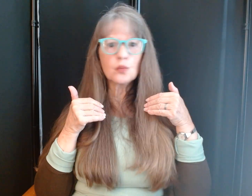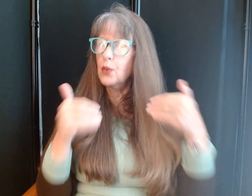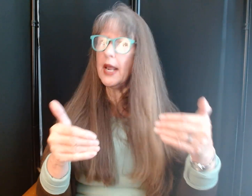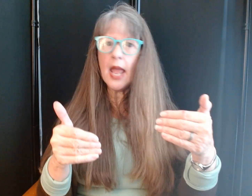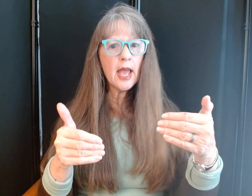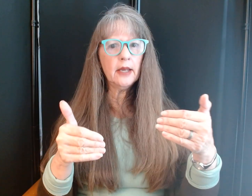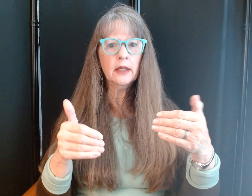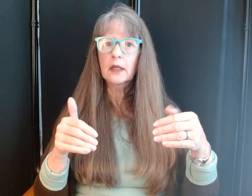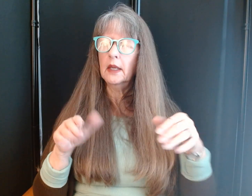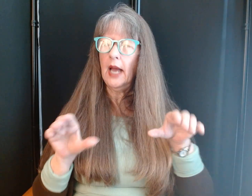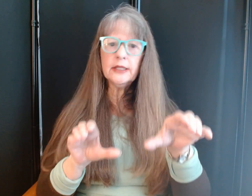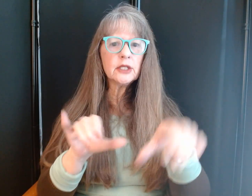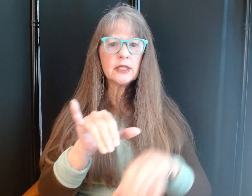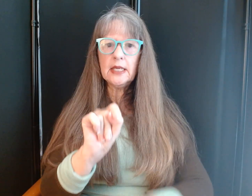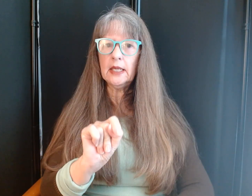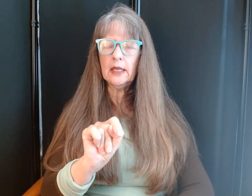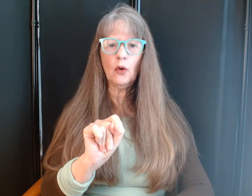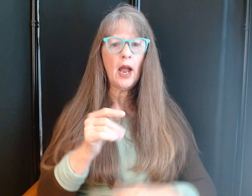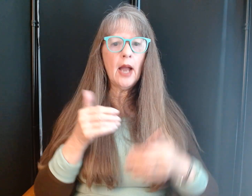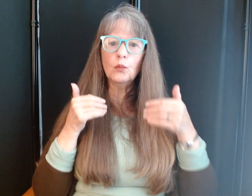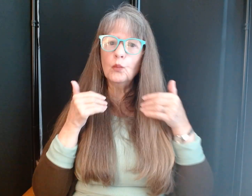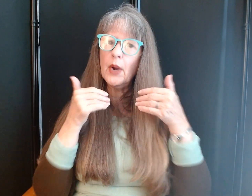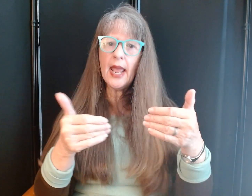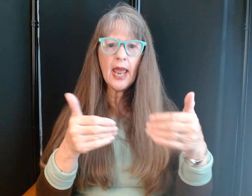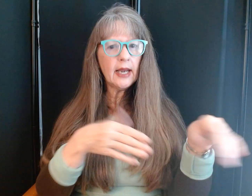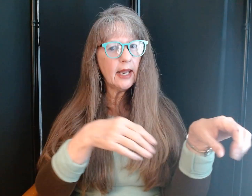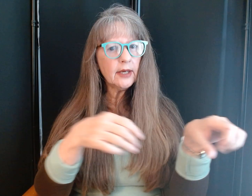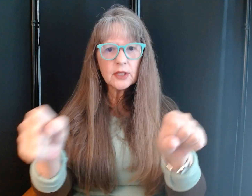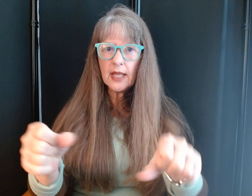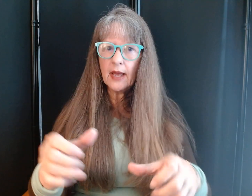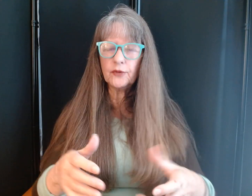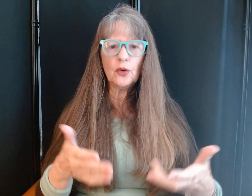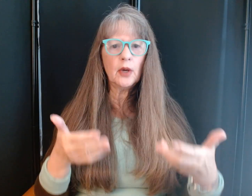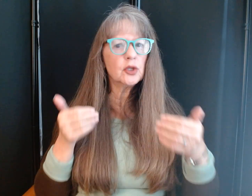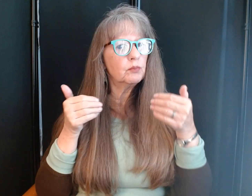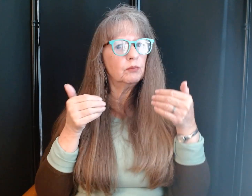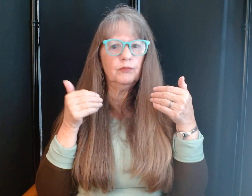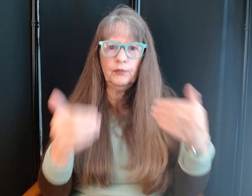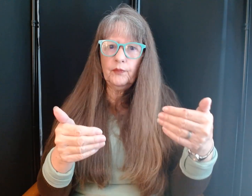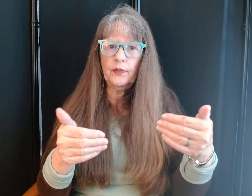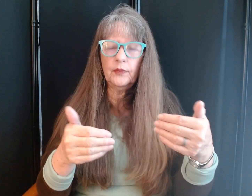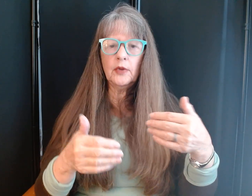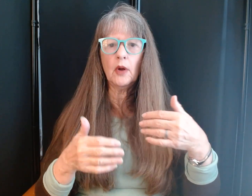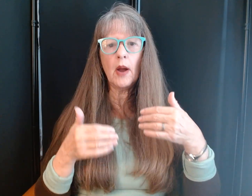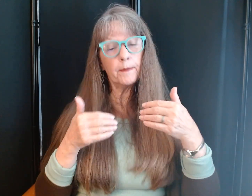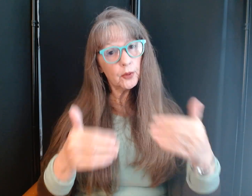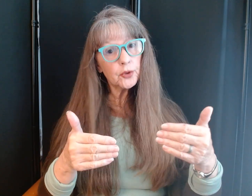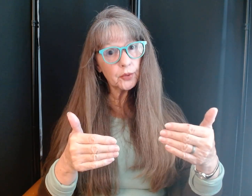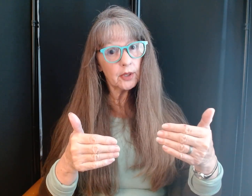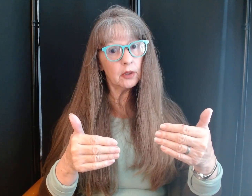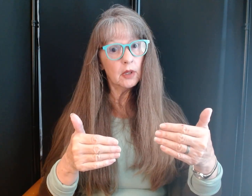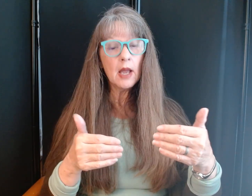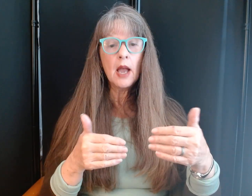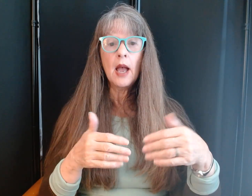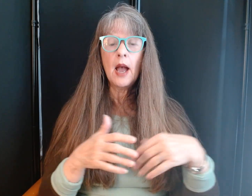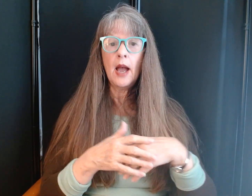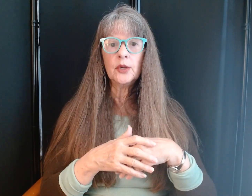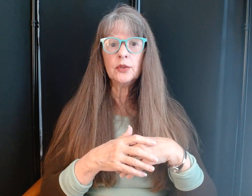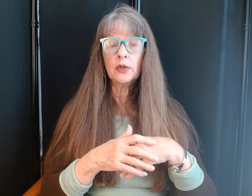went ahead. I just did it. Or I went ahead and I just left. I pulled the trigger. Because